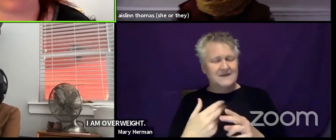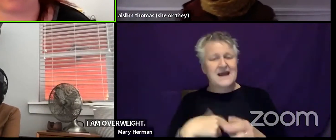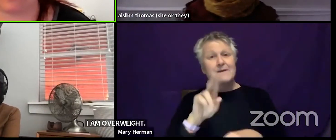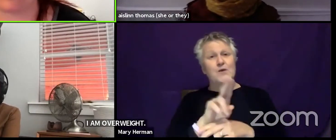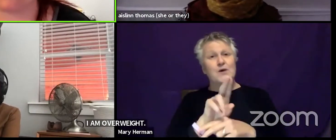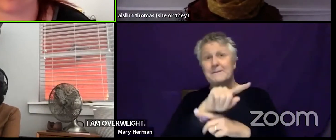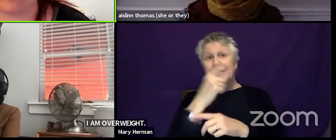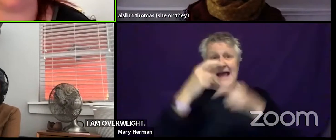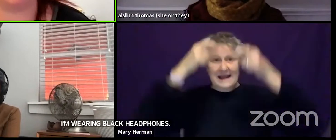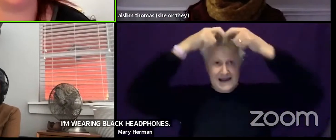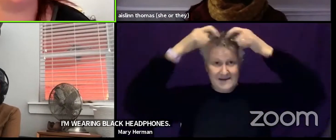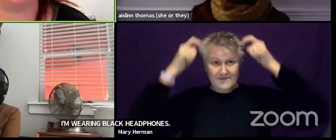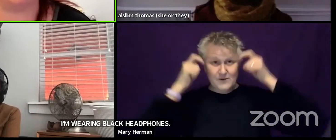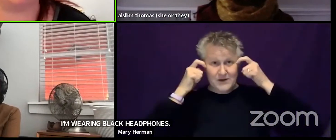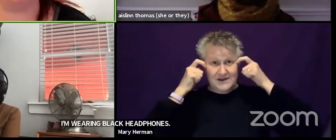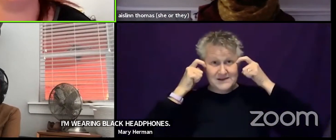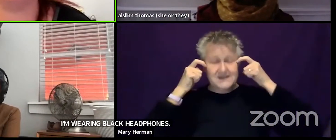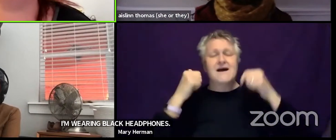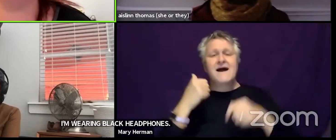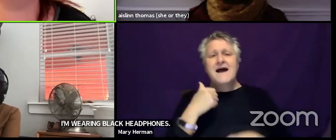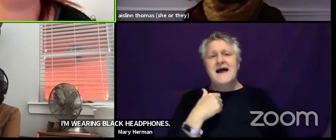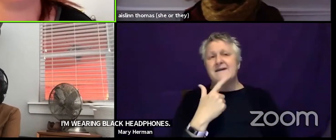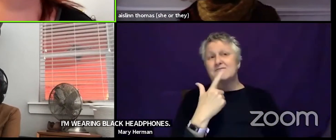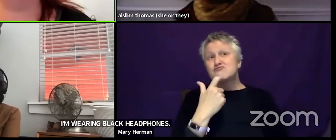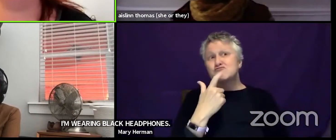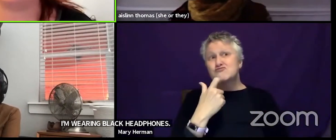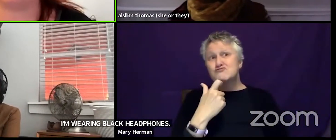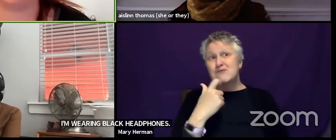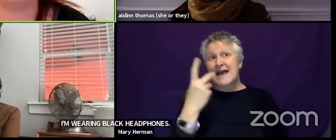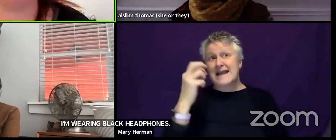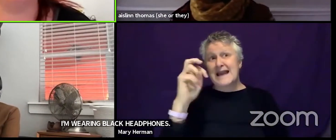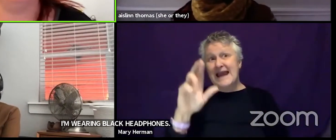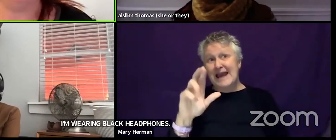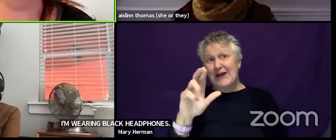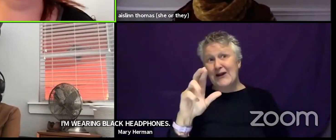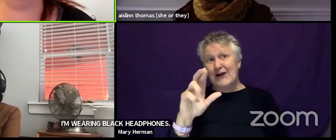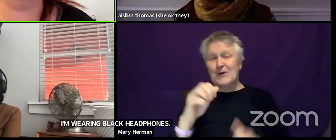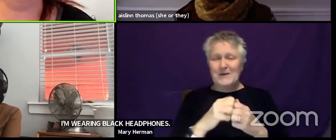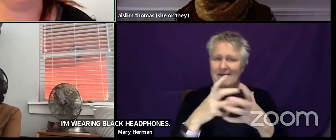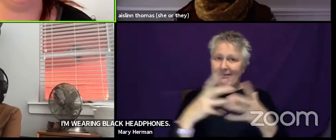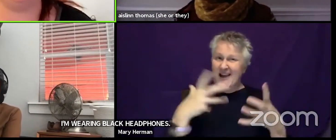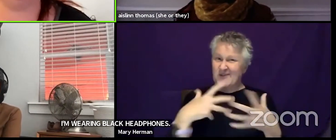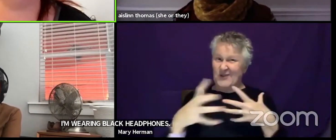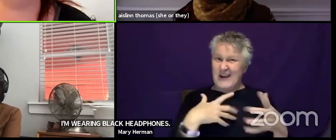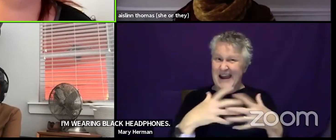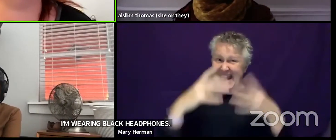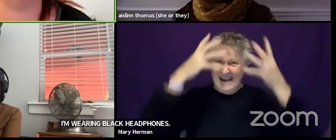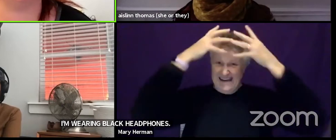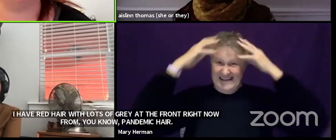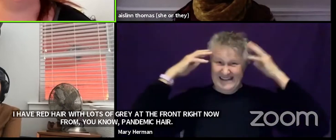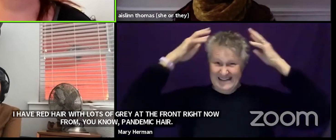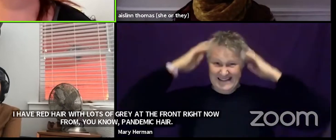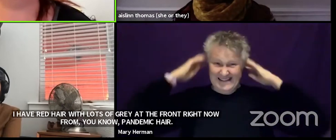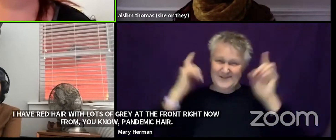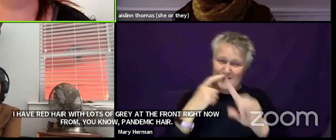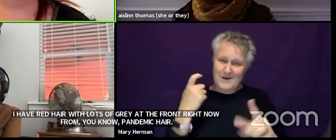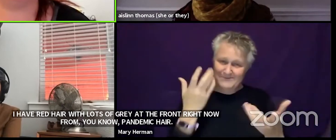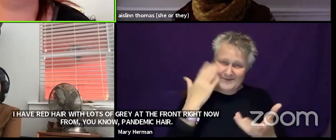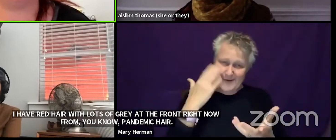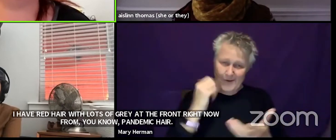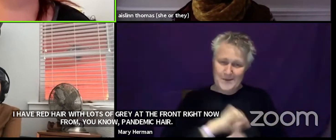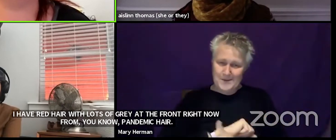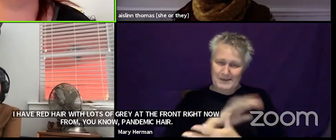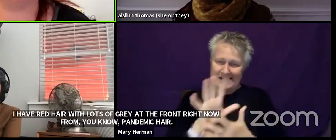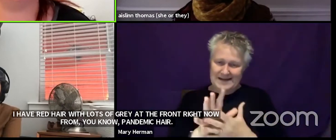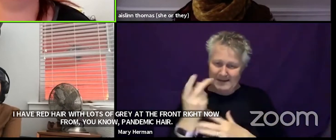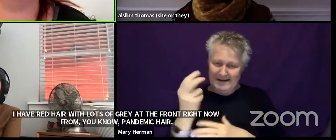red hair with lots of gray at the front right now from, pandemic hair. And mostly you just see